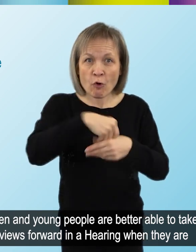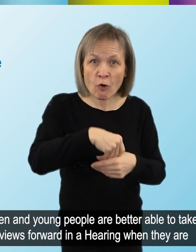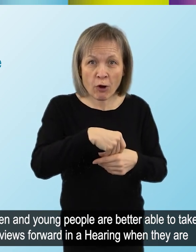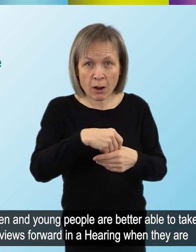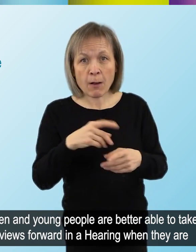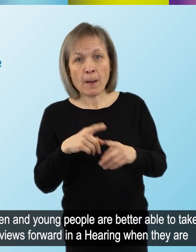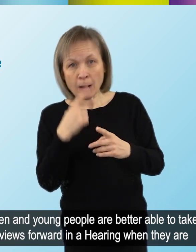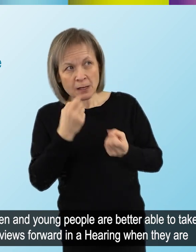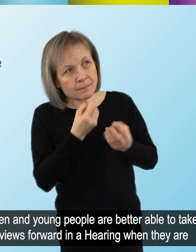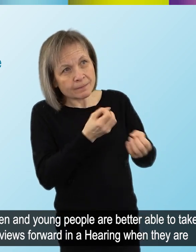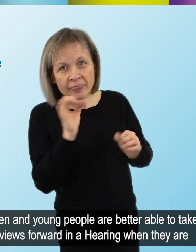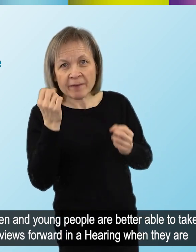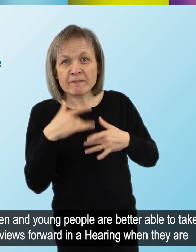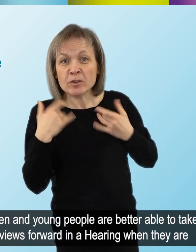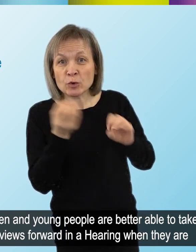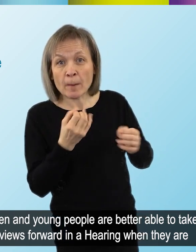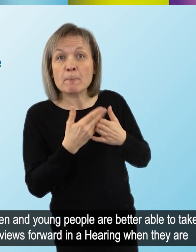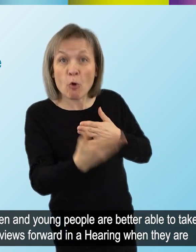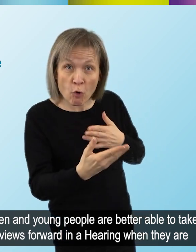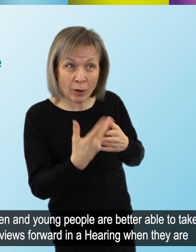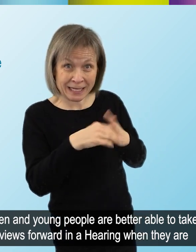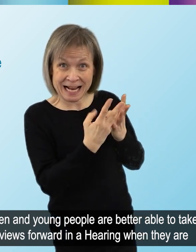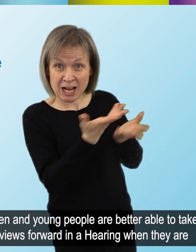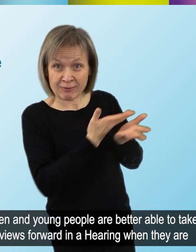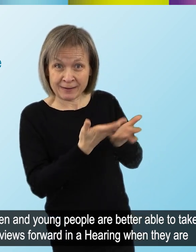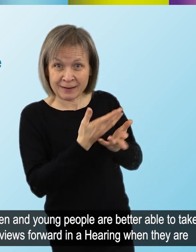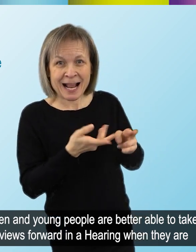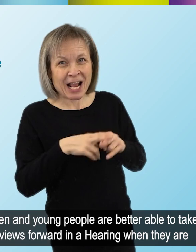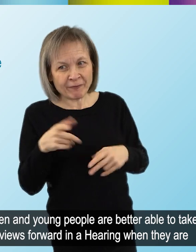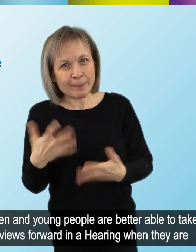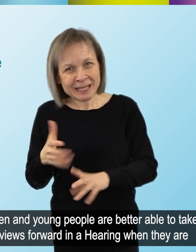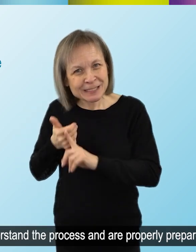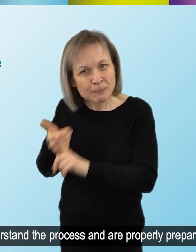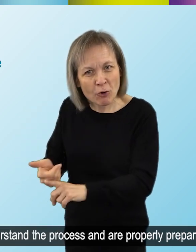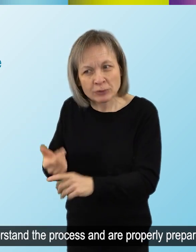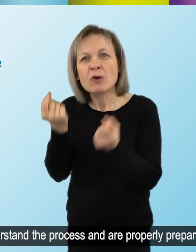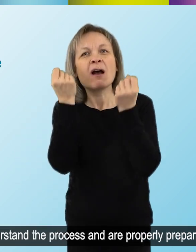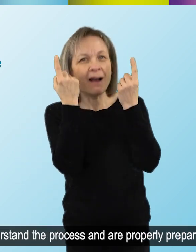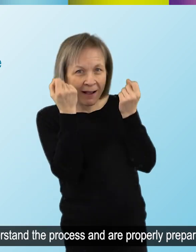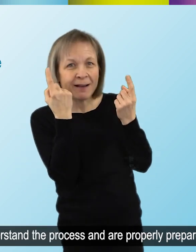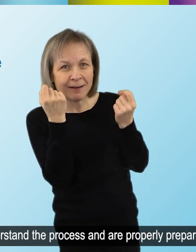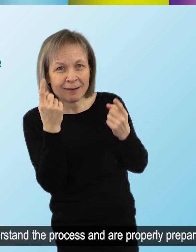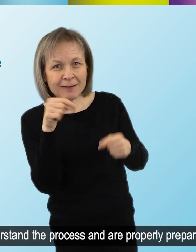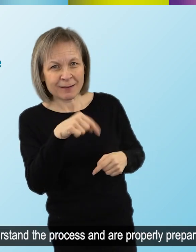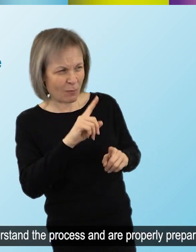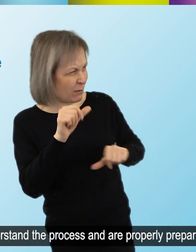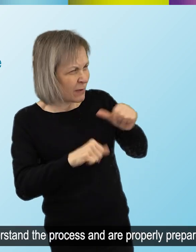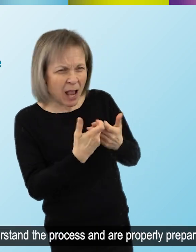We know that children and young people are better able to take part and put their views forward in a hearing when they are supported to understand the